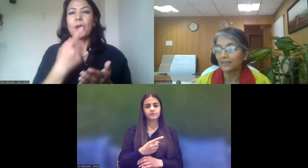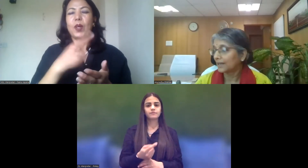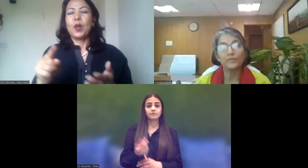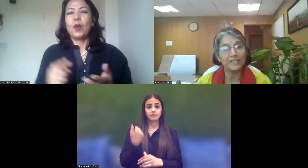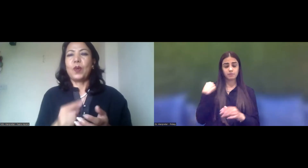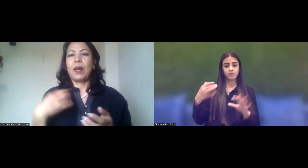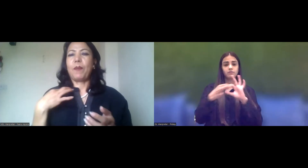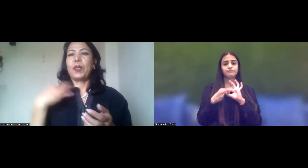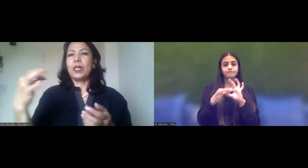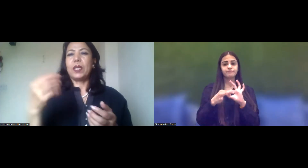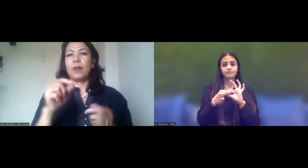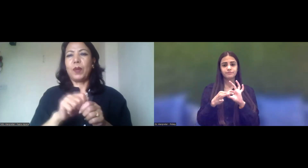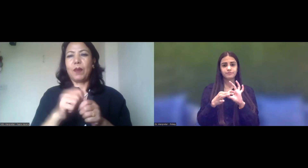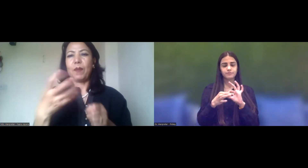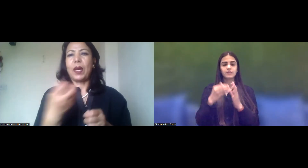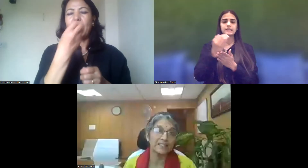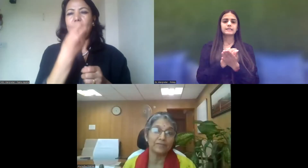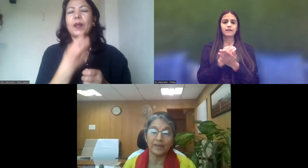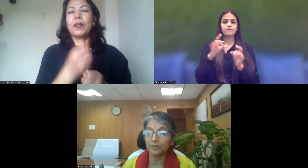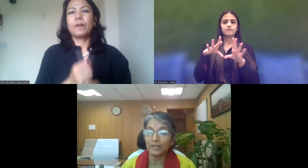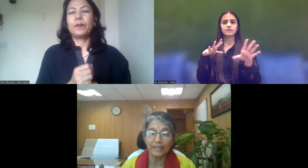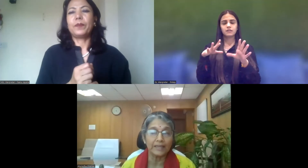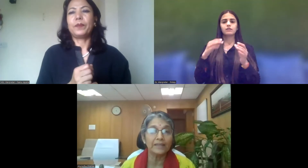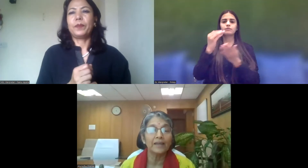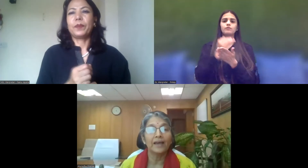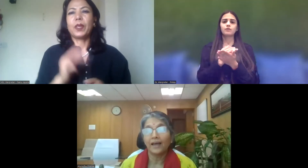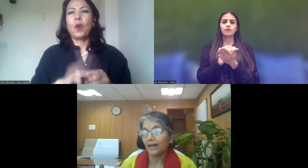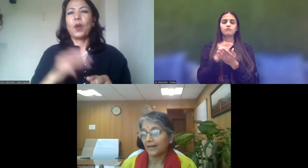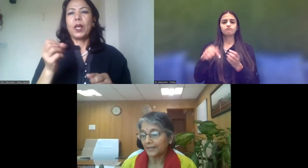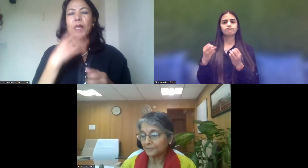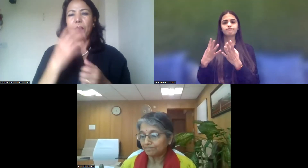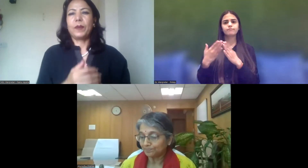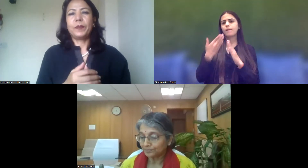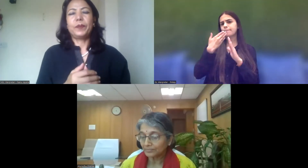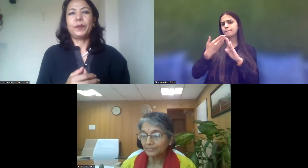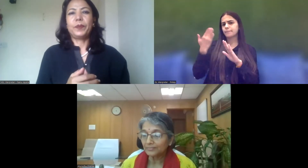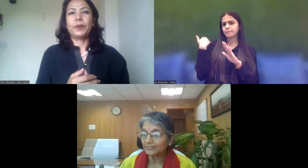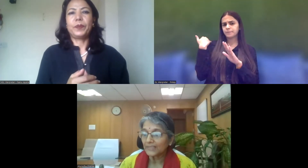with the Safe City program since its very beginning.